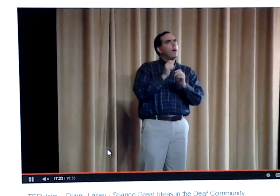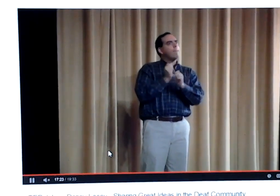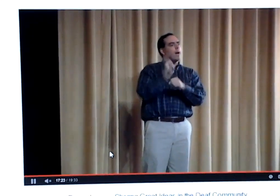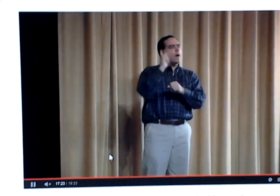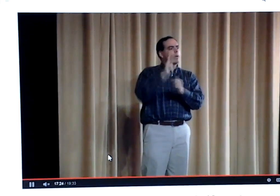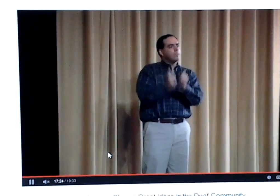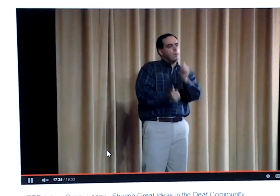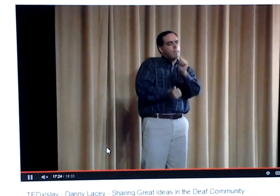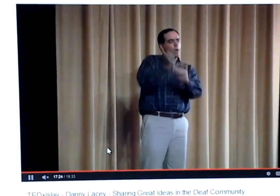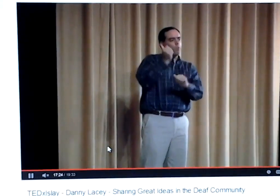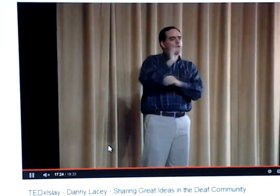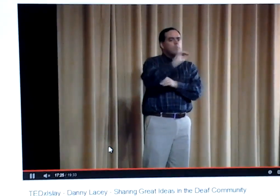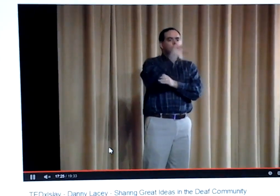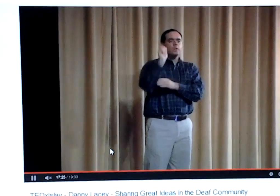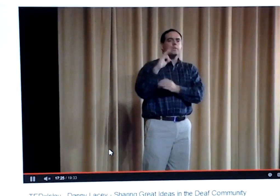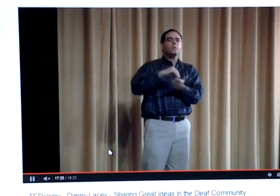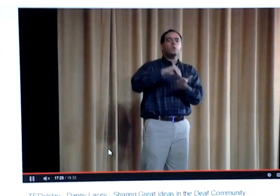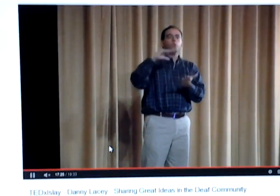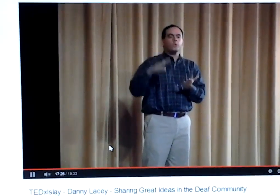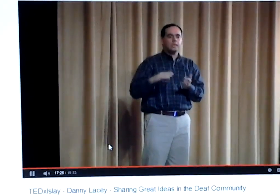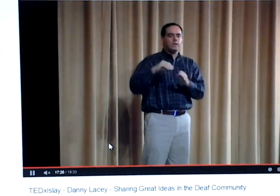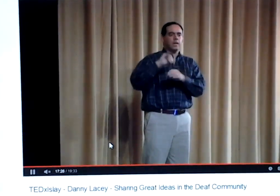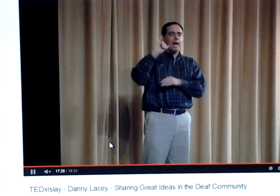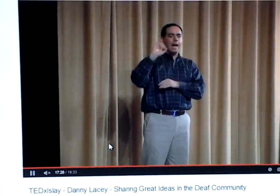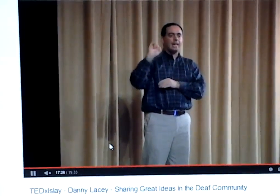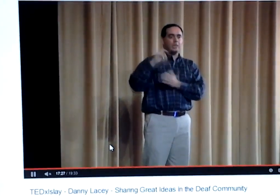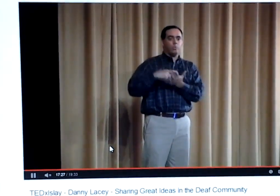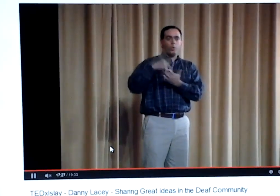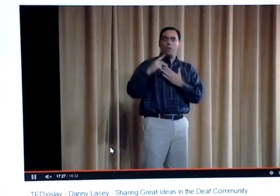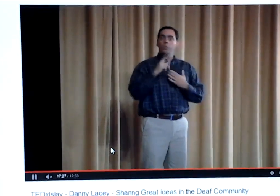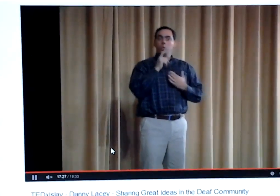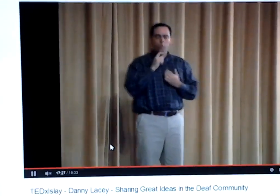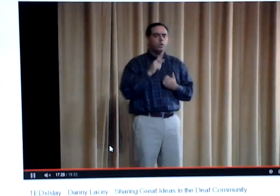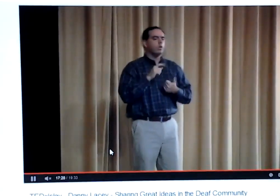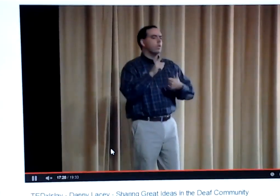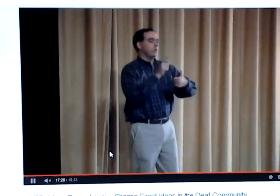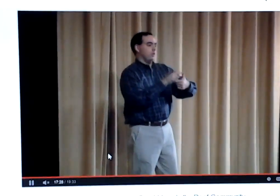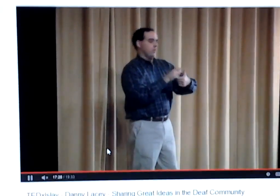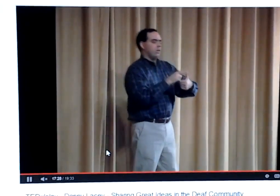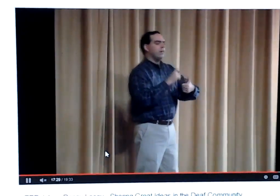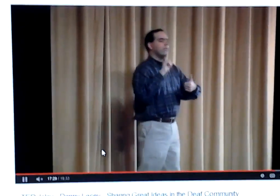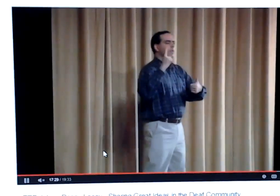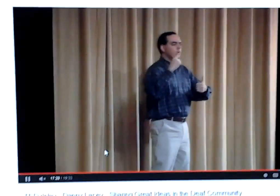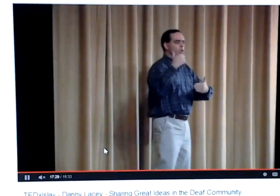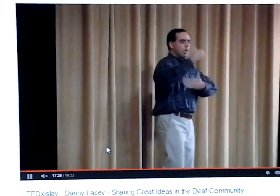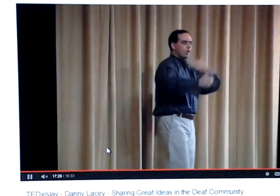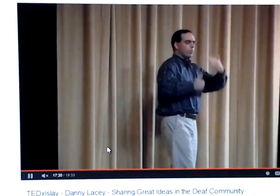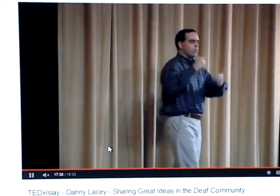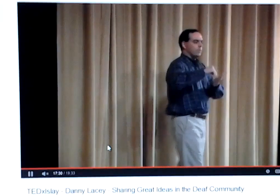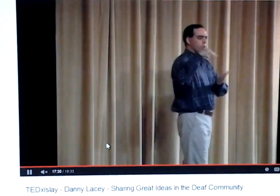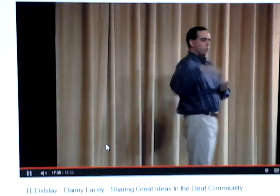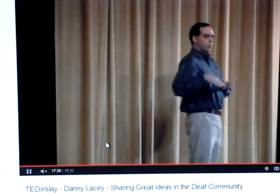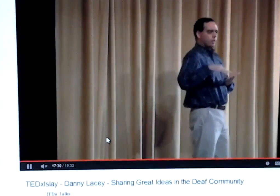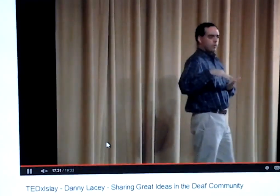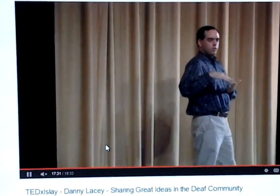So the last I want to end with is the program here, IE. It's